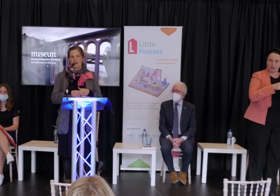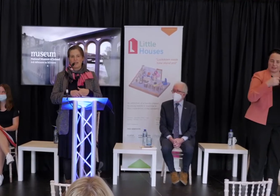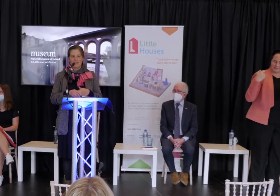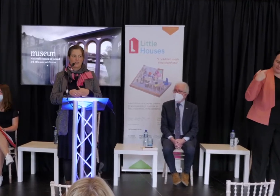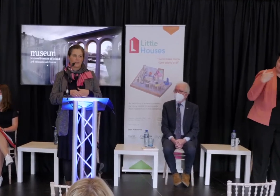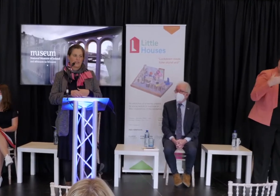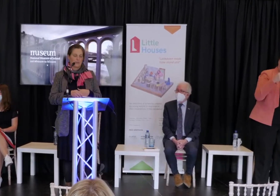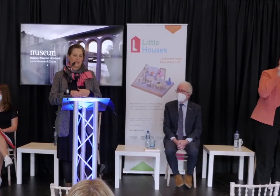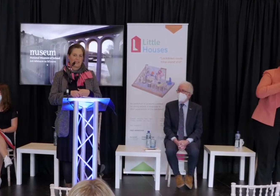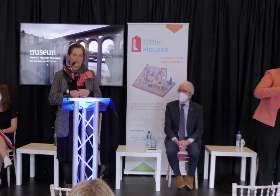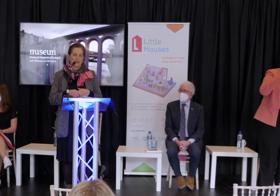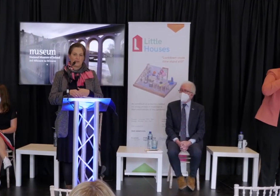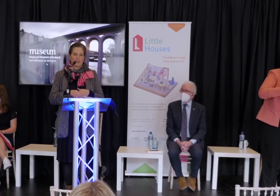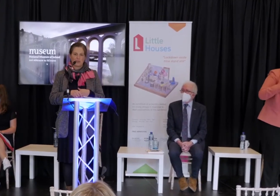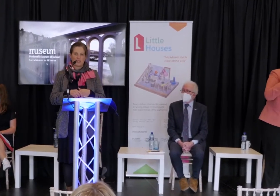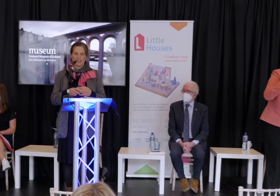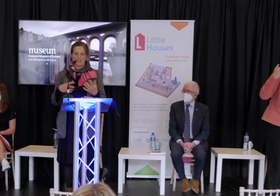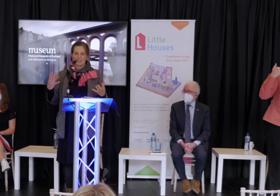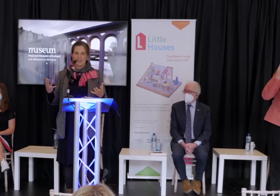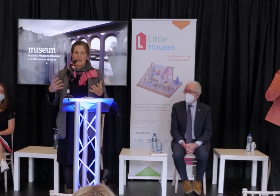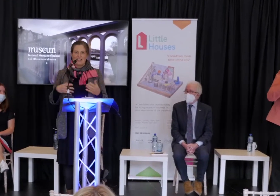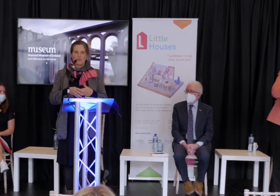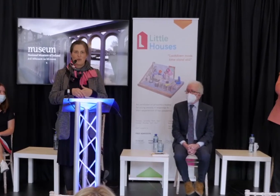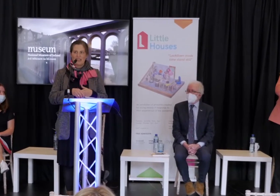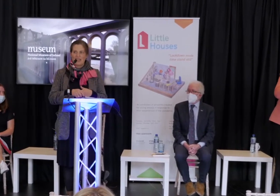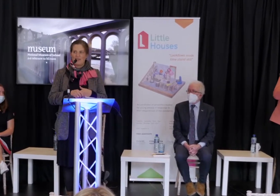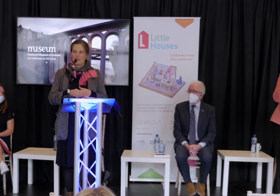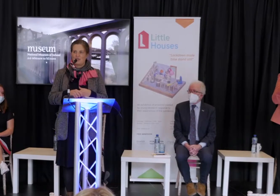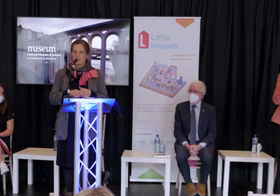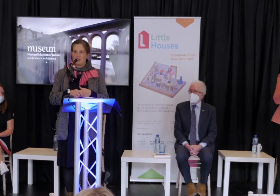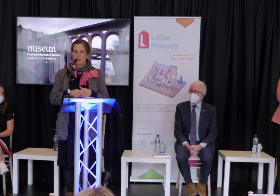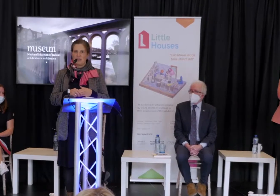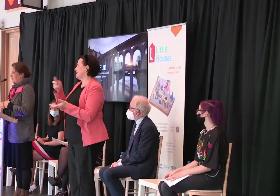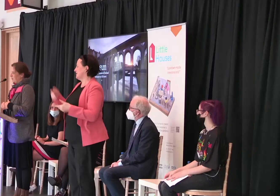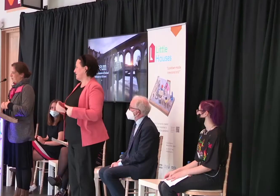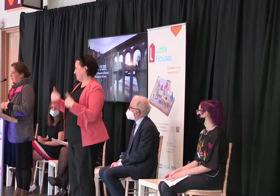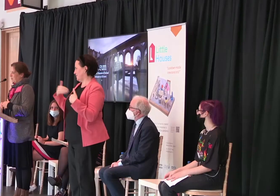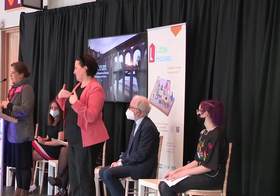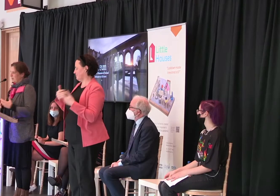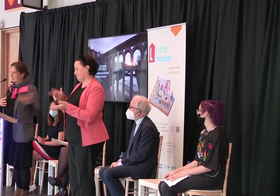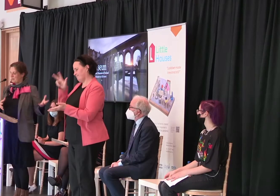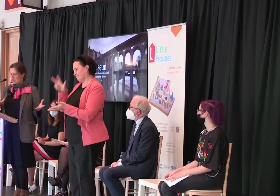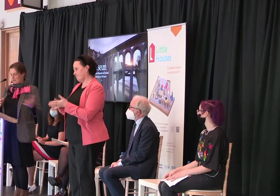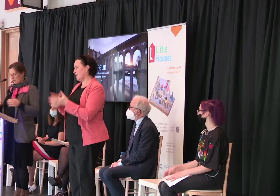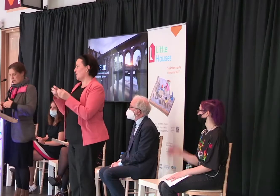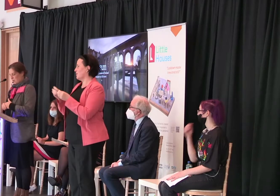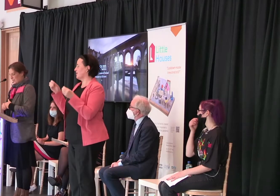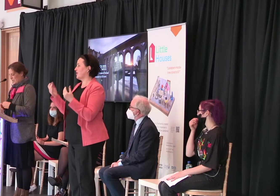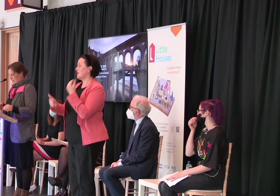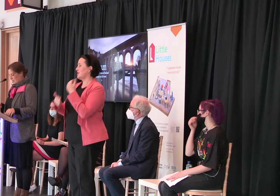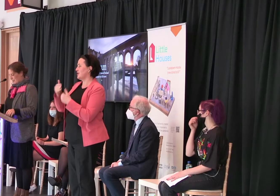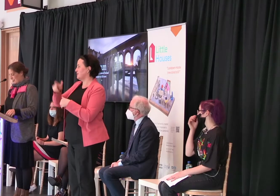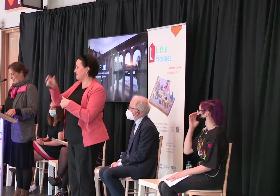in our minds over this period of COVID, and we're delighted this morning to have the official opening with all of the young people and some very